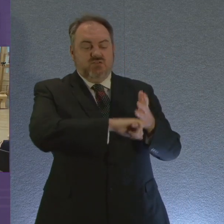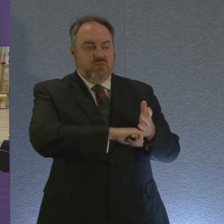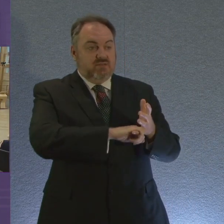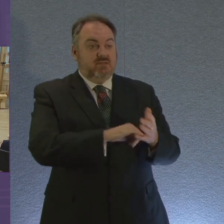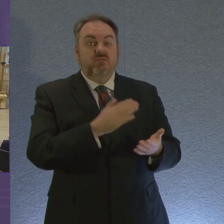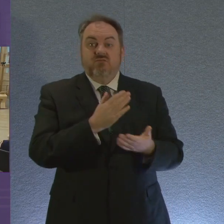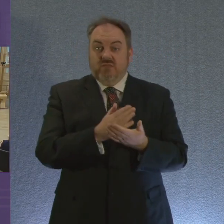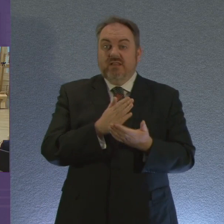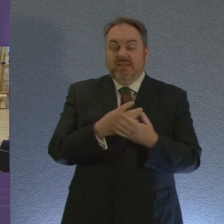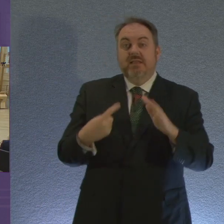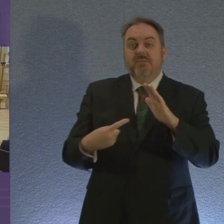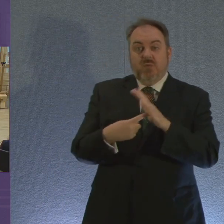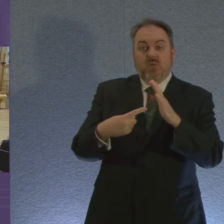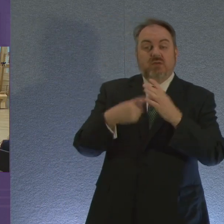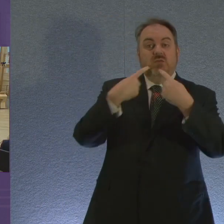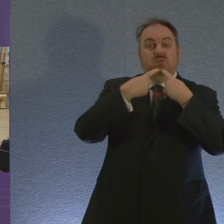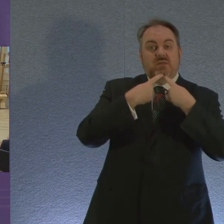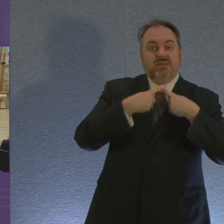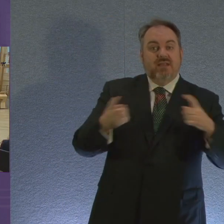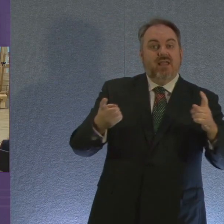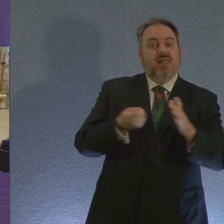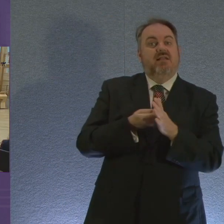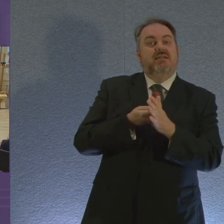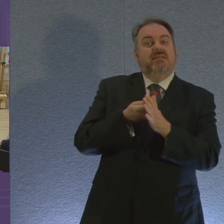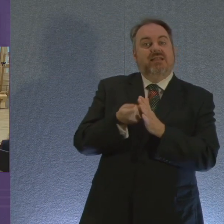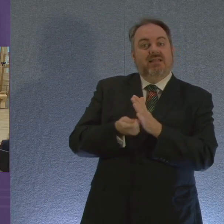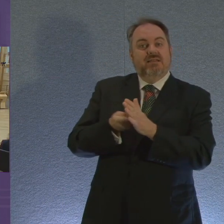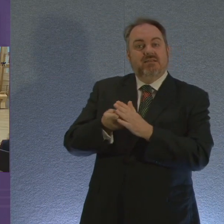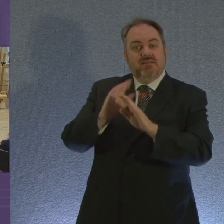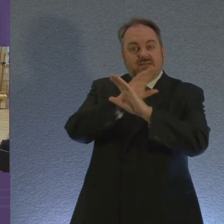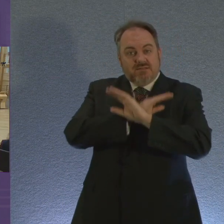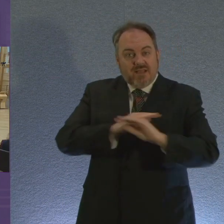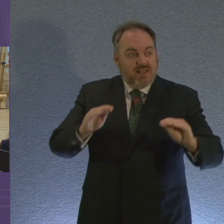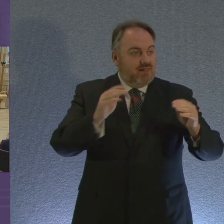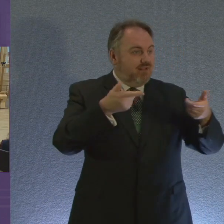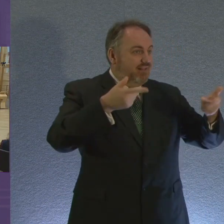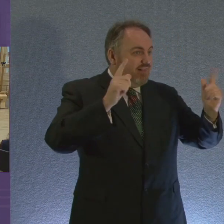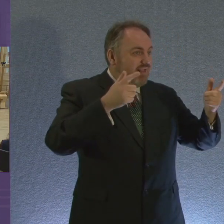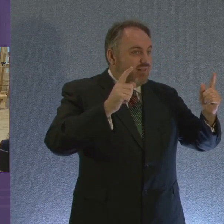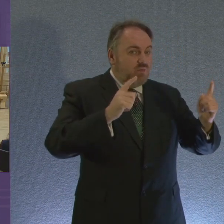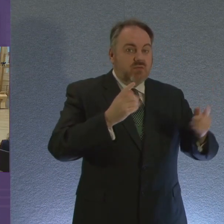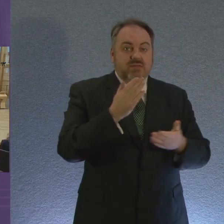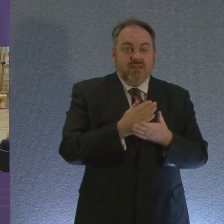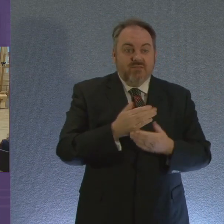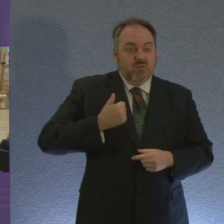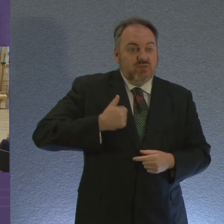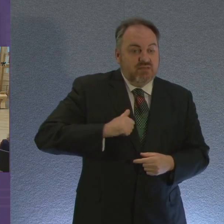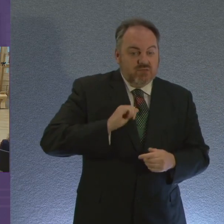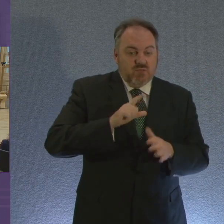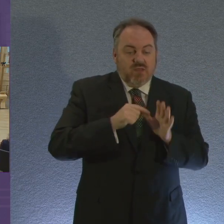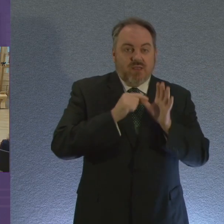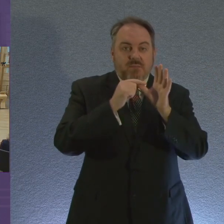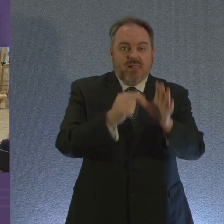messages across to tenants to talk to landlords, and folks should be applying for universal credit where that is